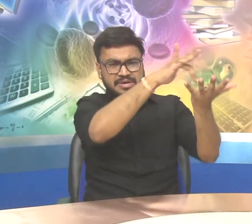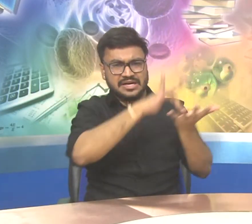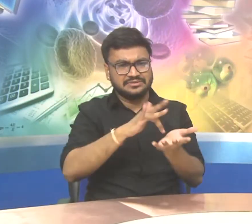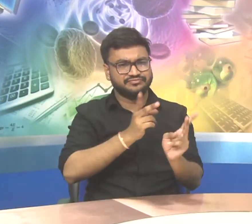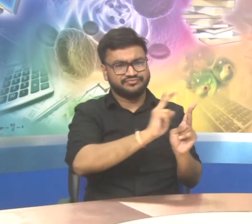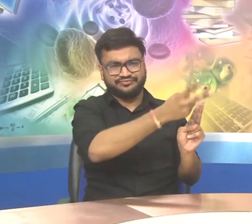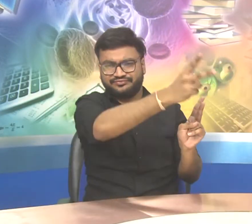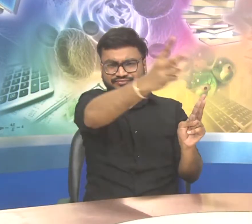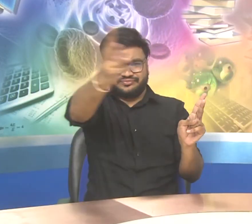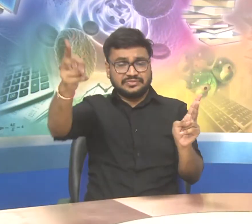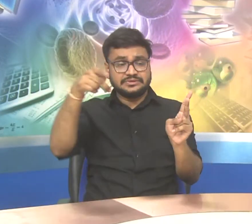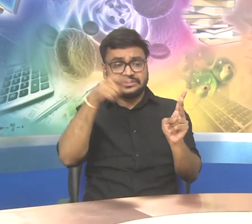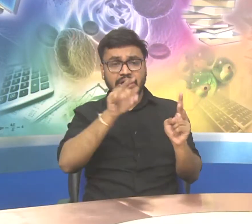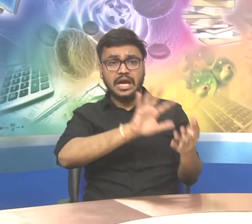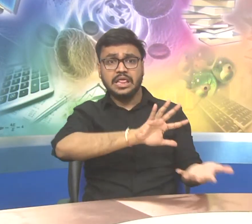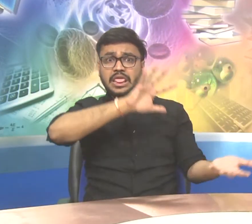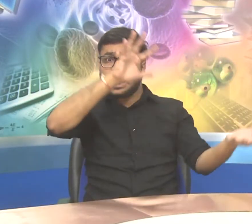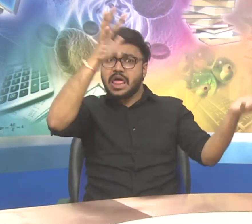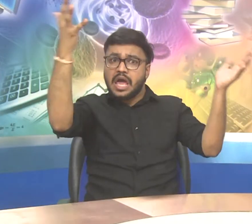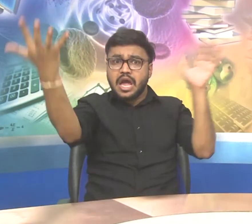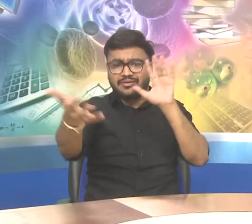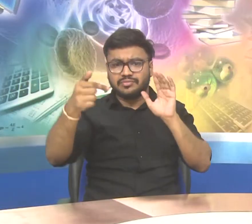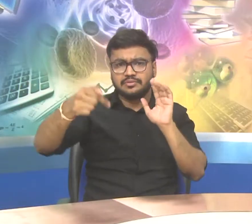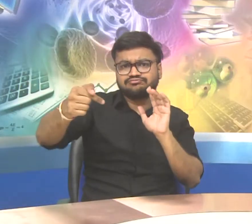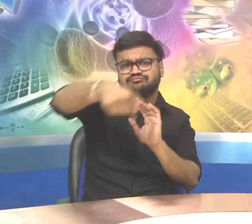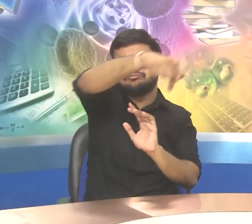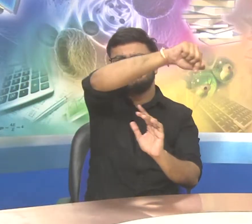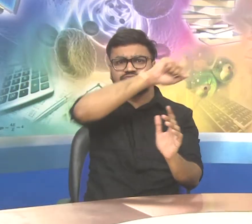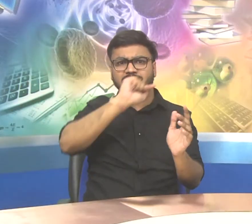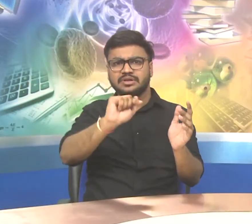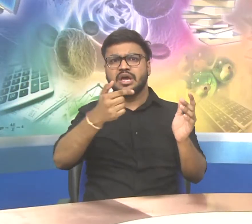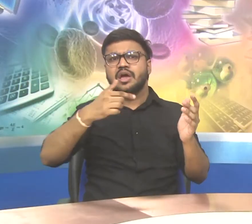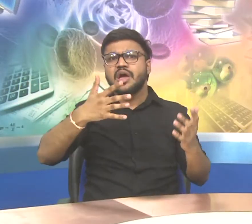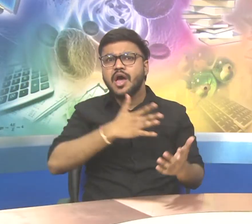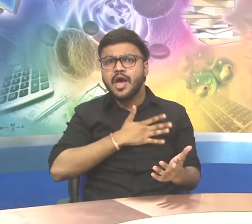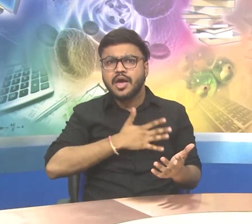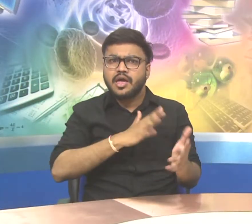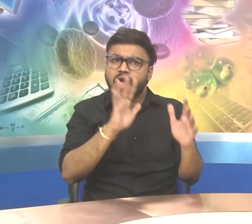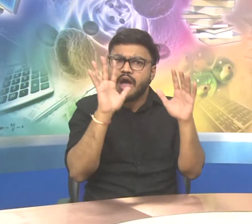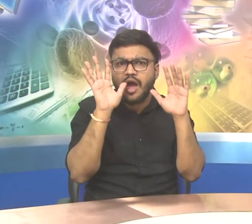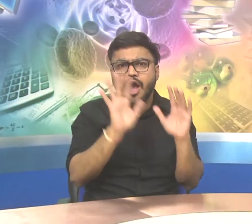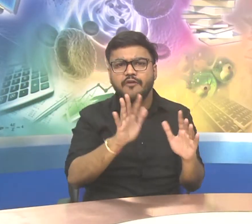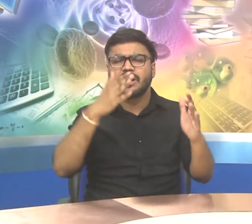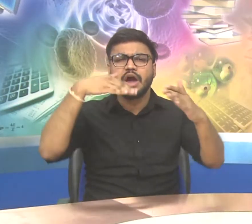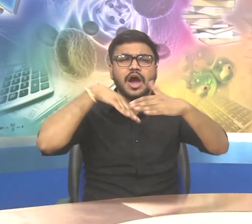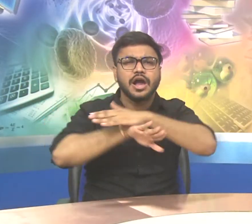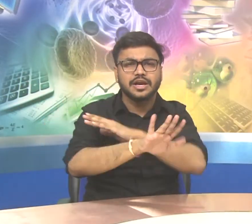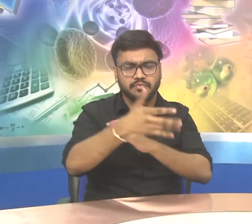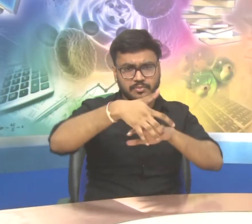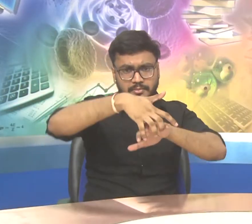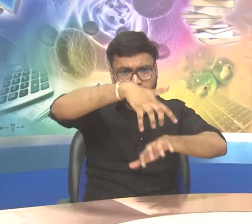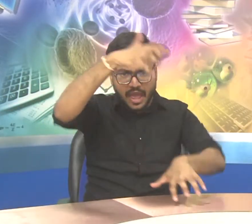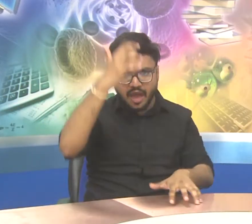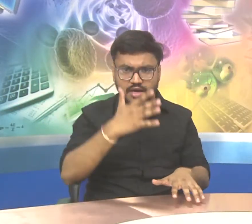Existence, it means the state of being alive or present in the world.